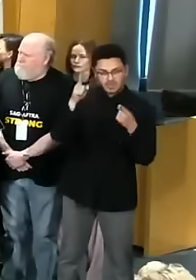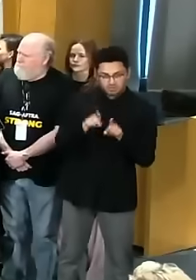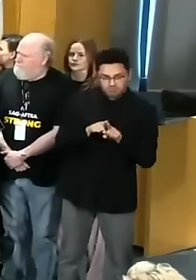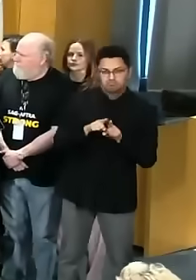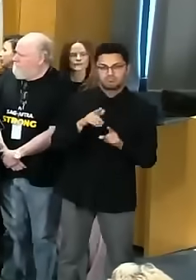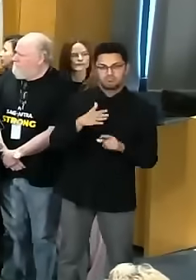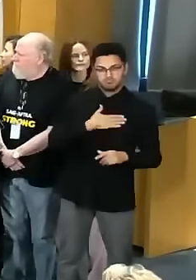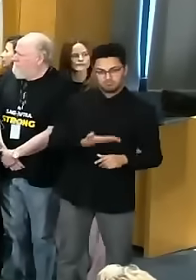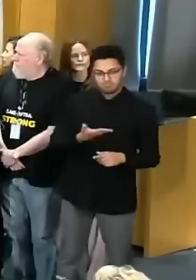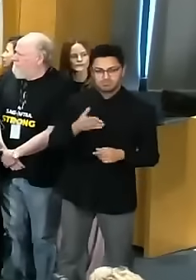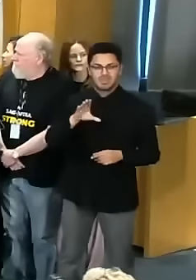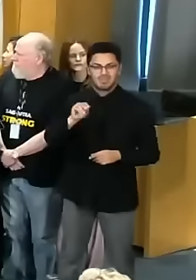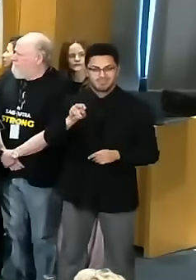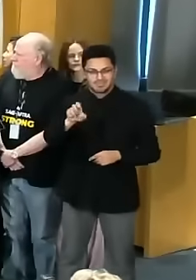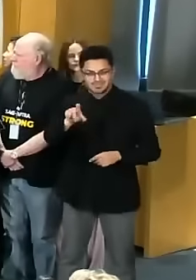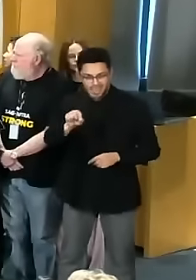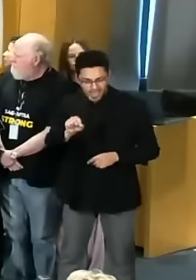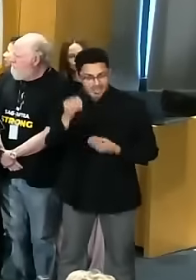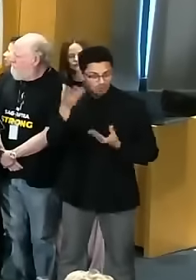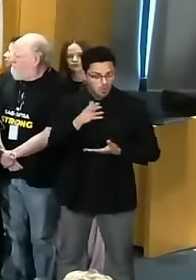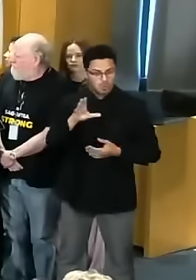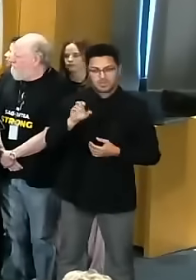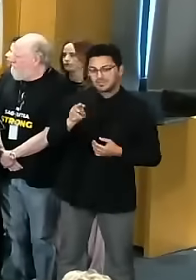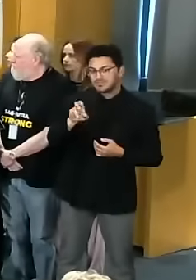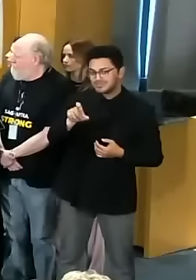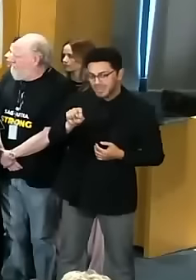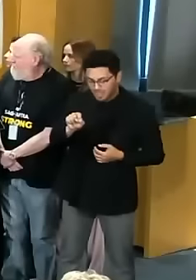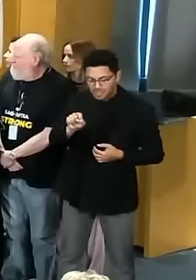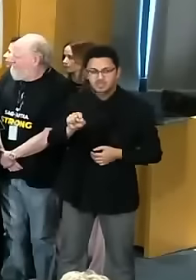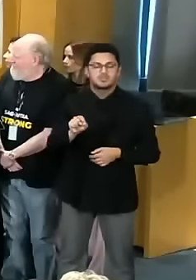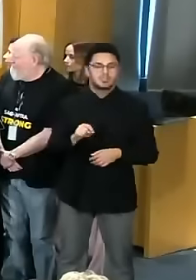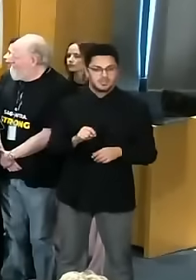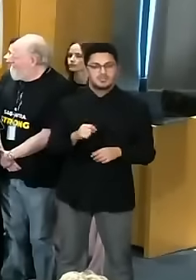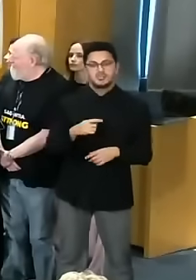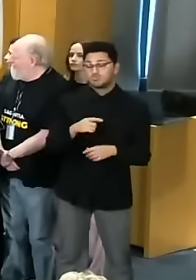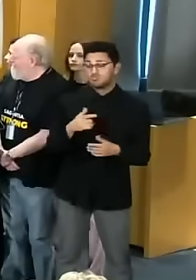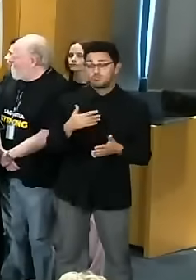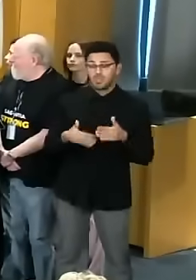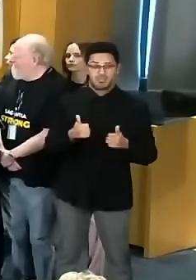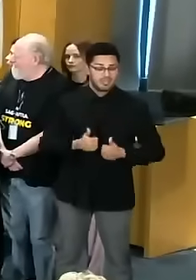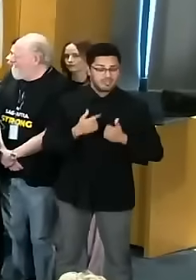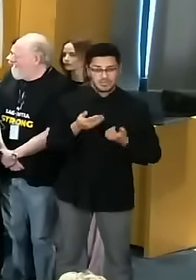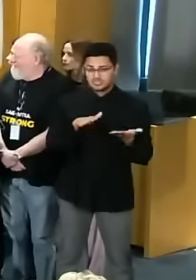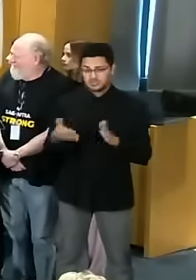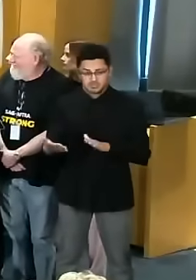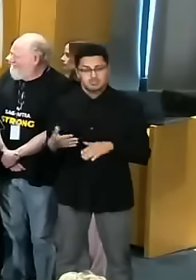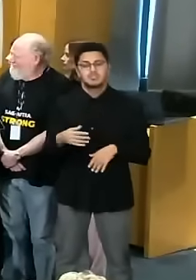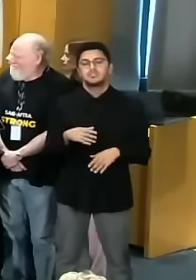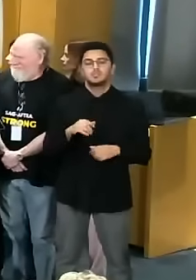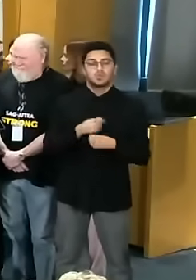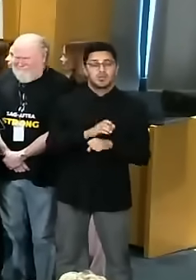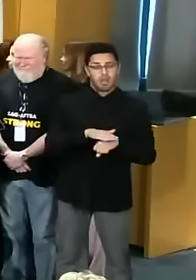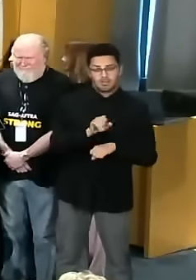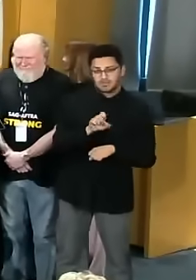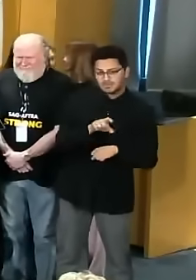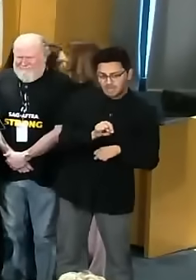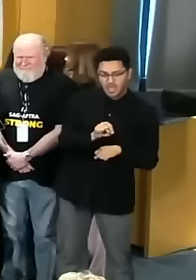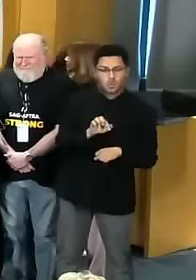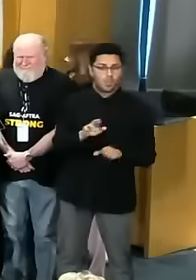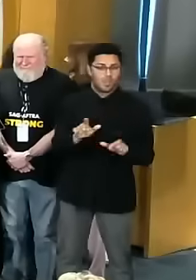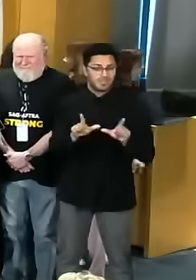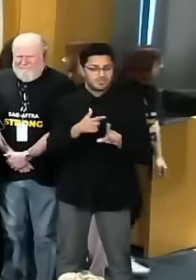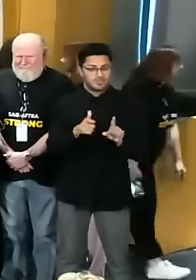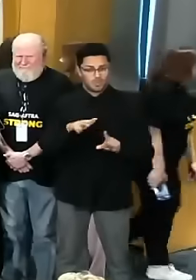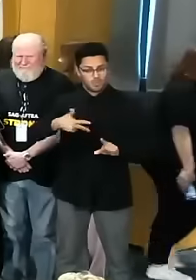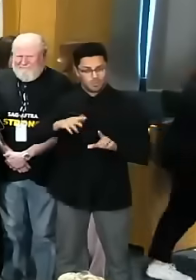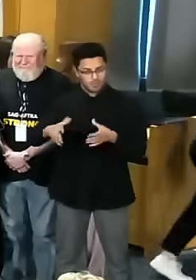fair compensation for the creation and use of digital replicas of our members, whether living or deceased, whether created on set or licensed from a